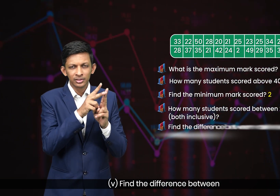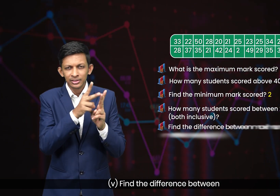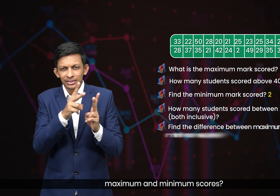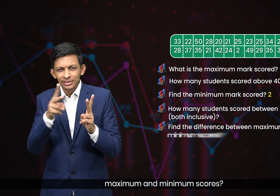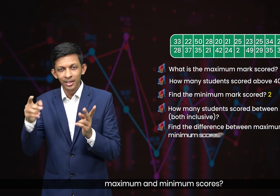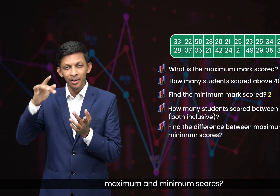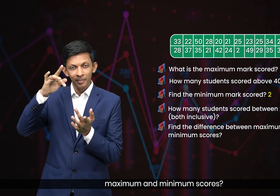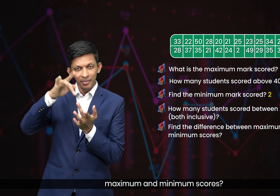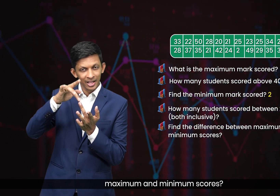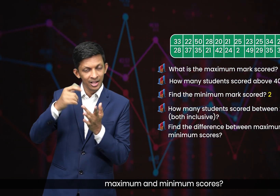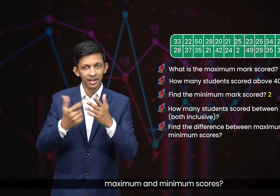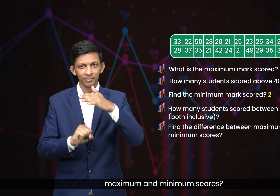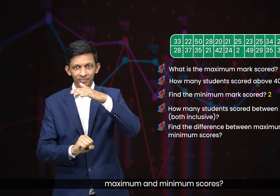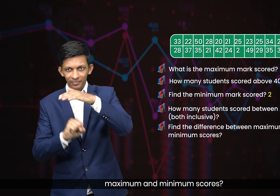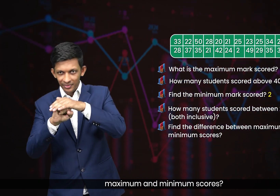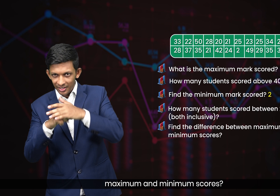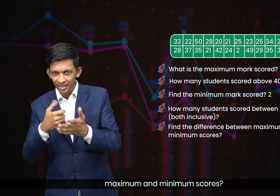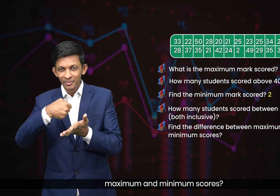between maximum and minimum scores.